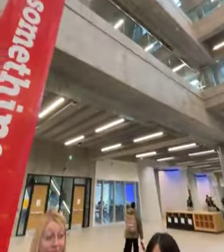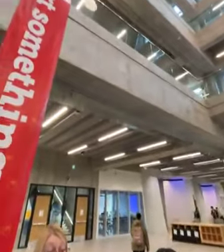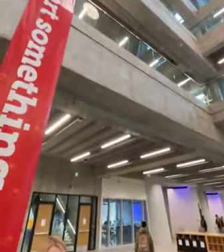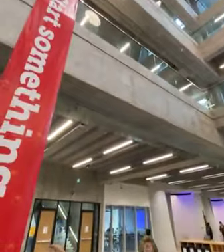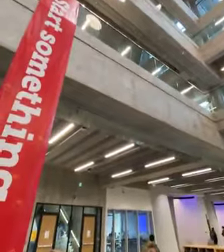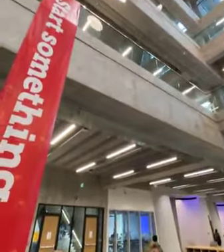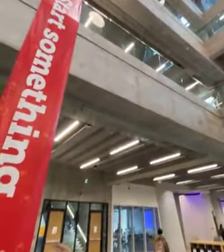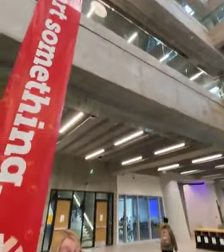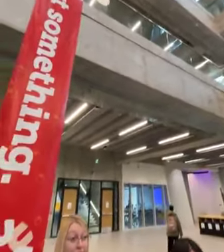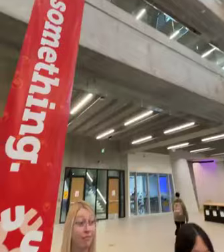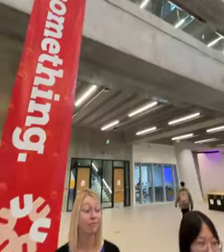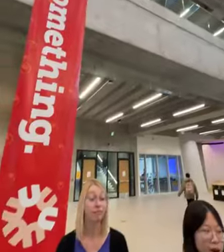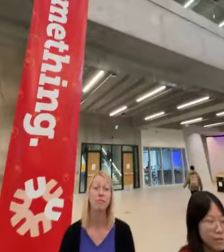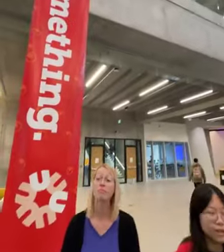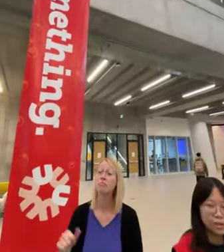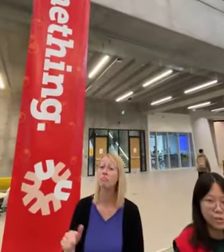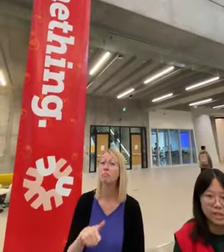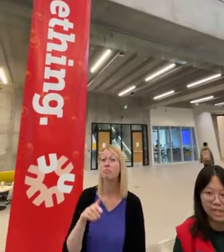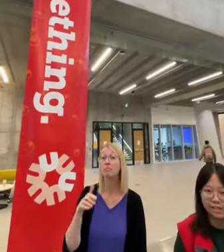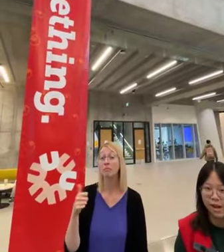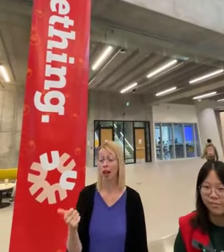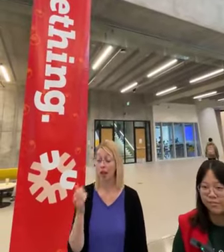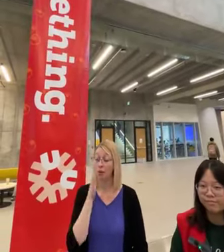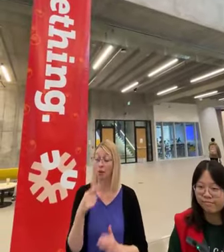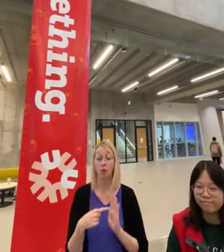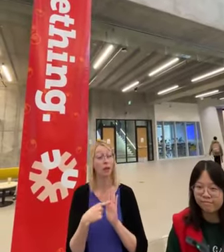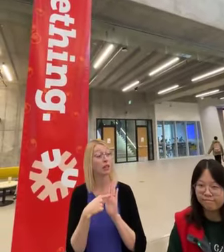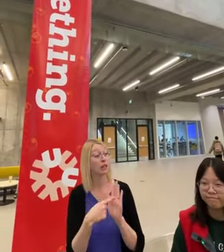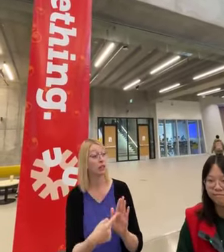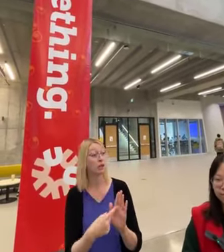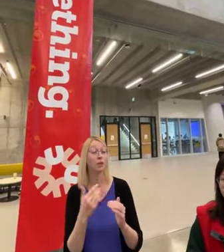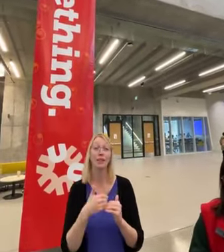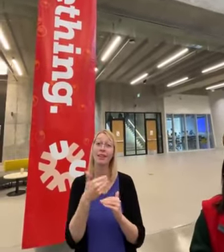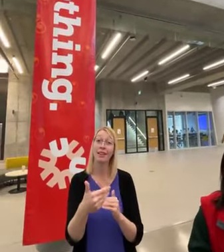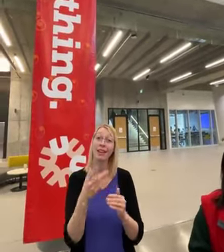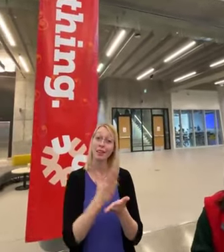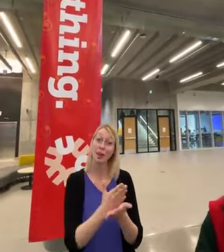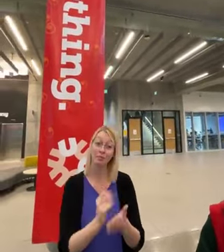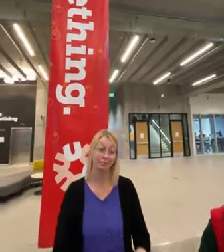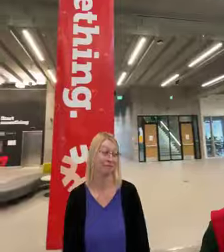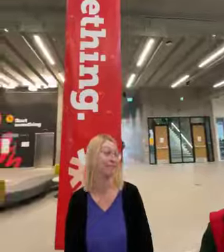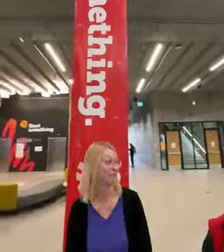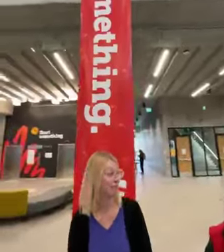Other than that, we'll just kind of continue off onto the next stop.